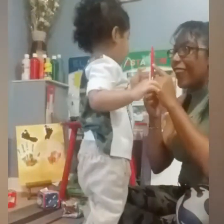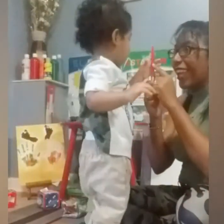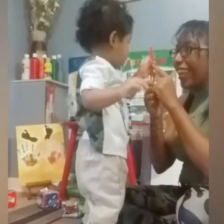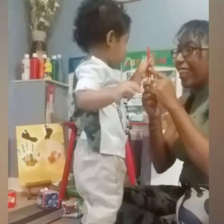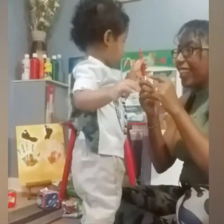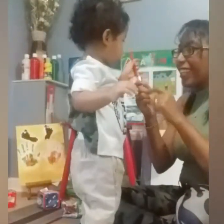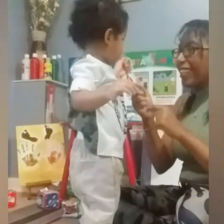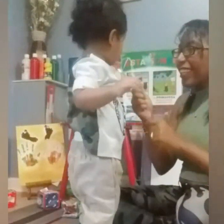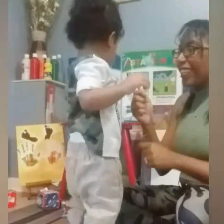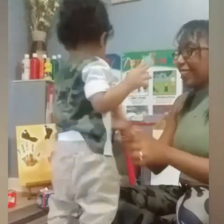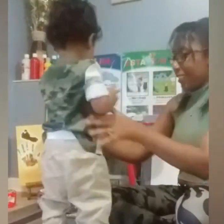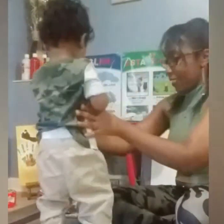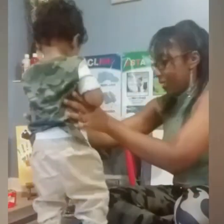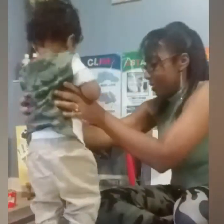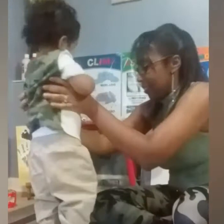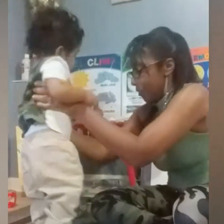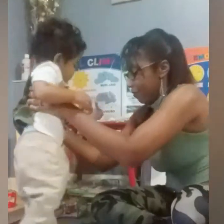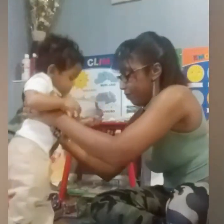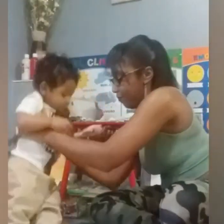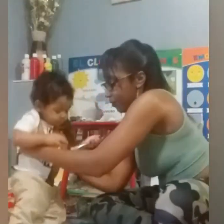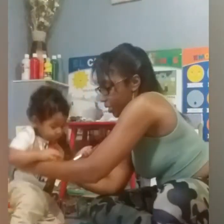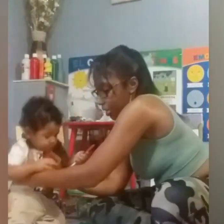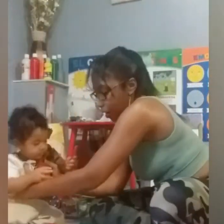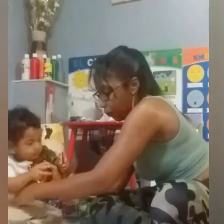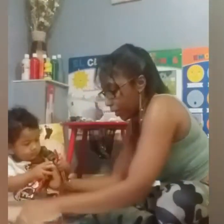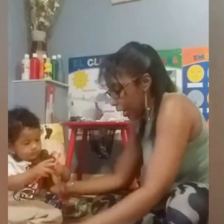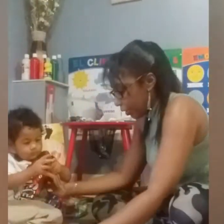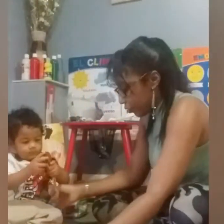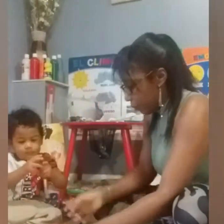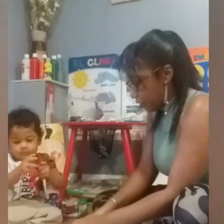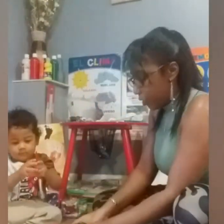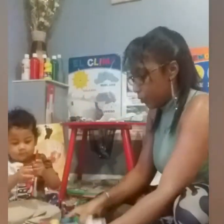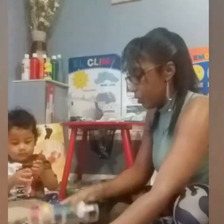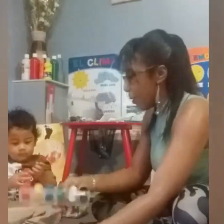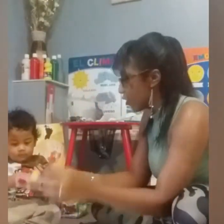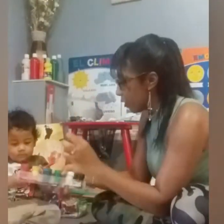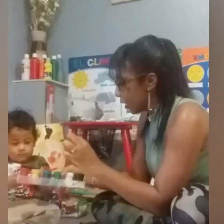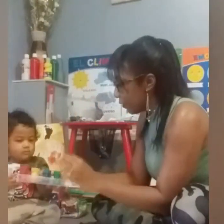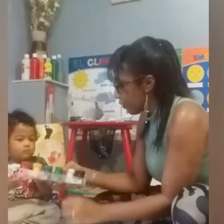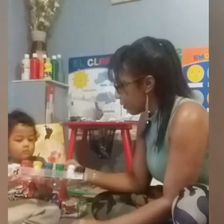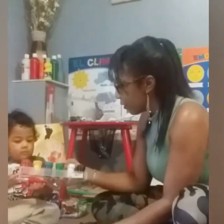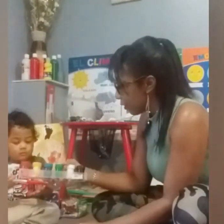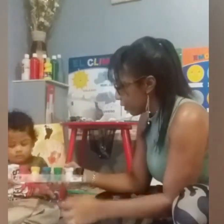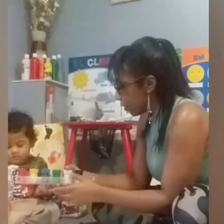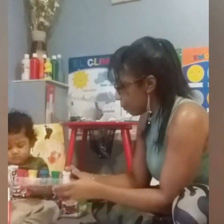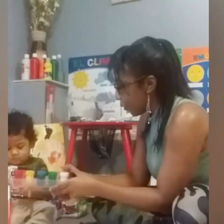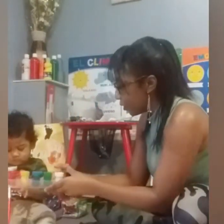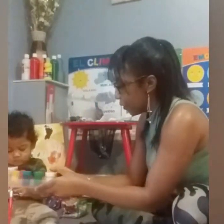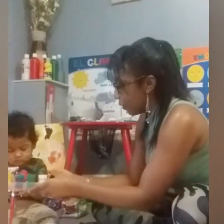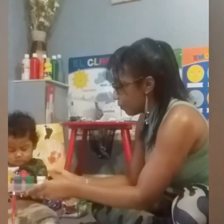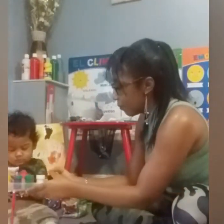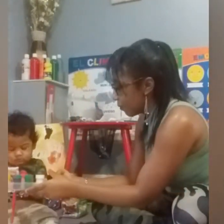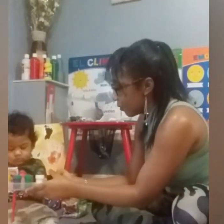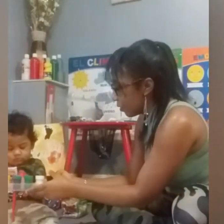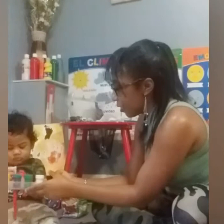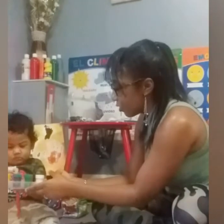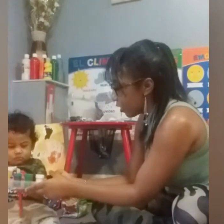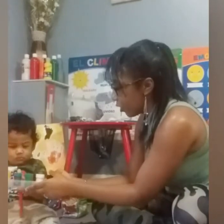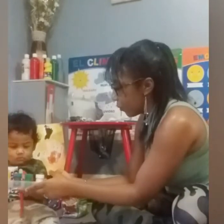Red. Okay, sit down. All right, what color do you want to use to paint your leaf? Point to it. Touch the color you want to